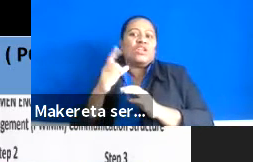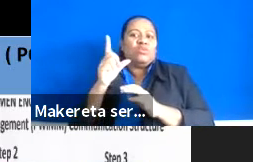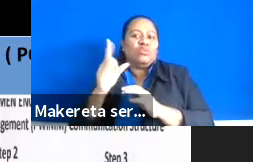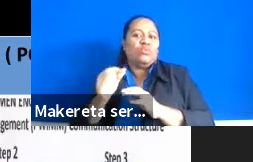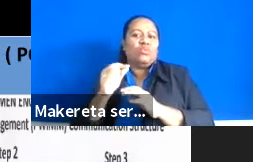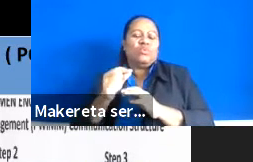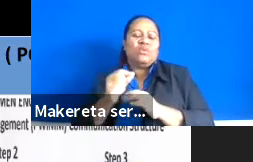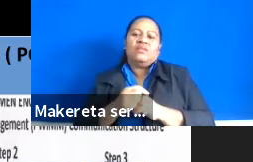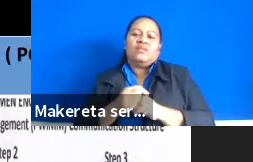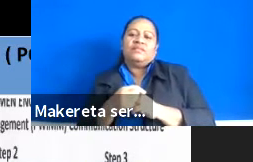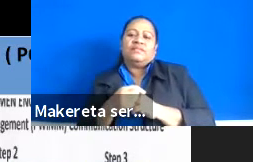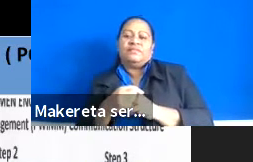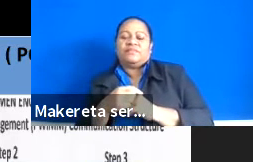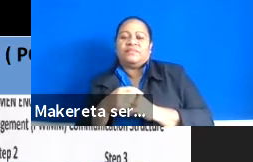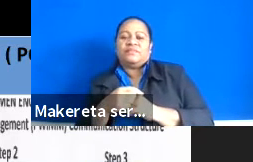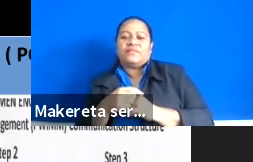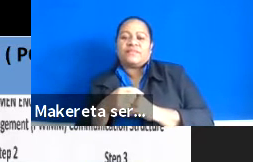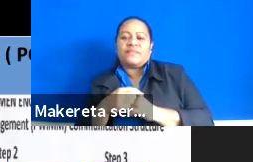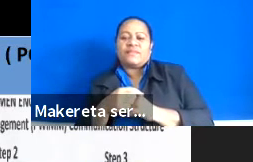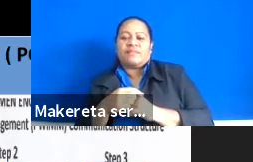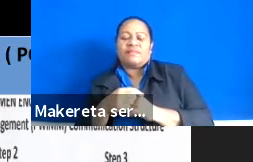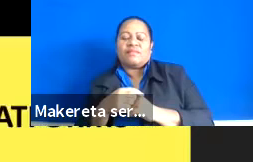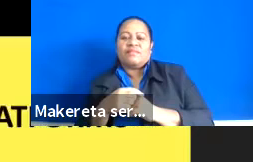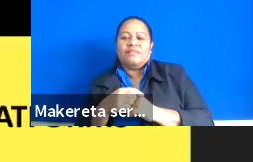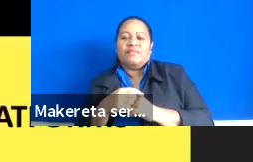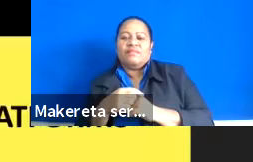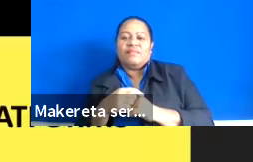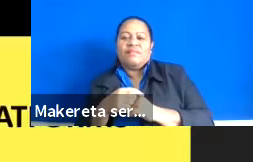replicate it. Next slide.